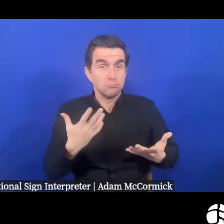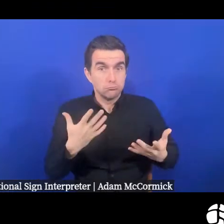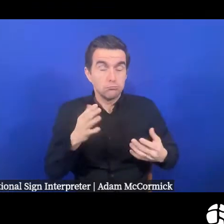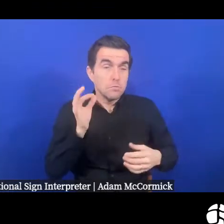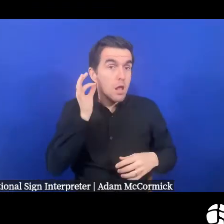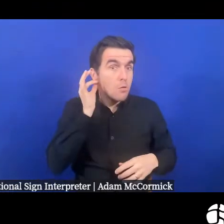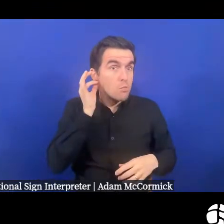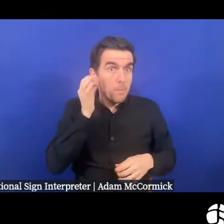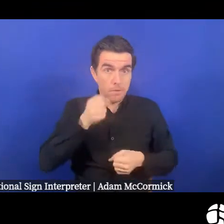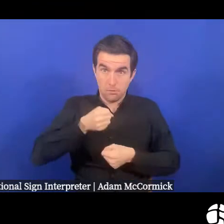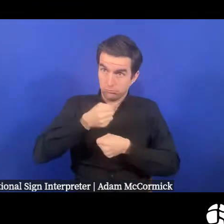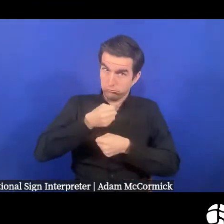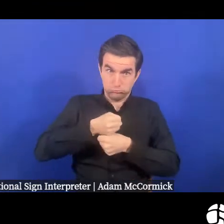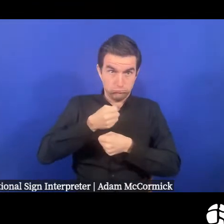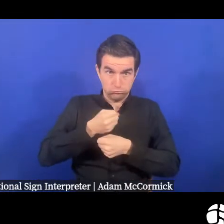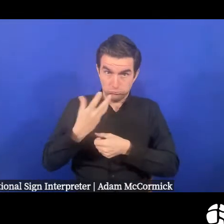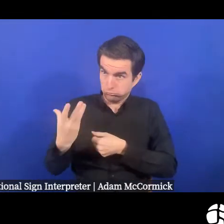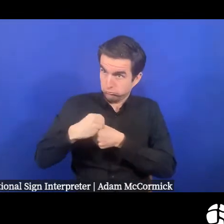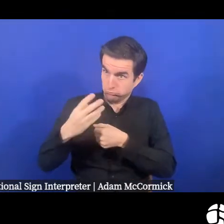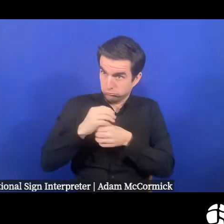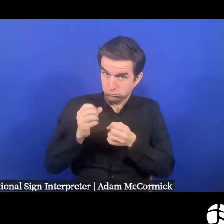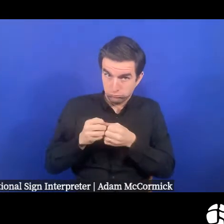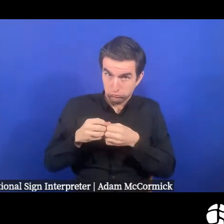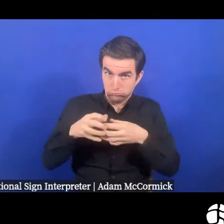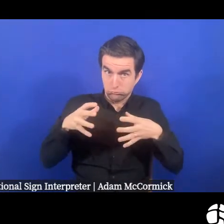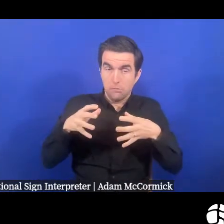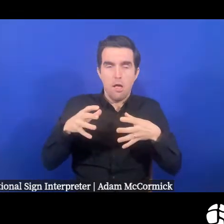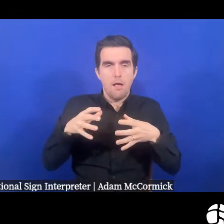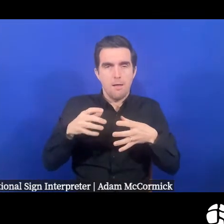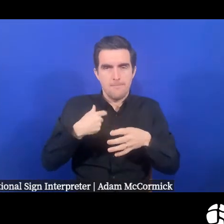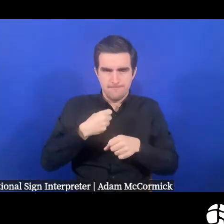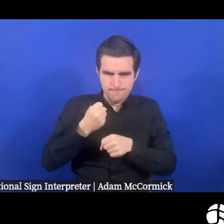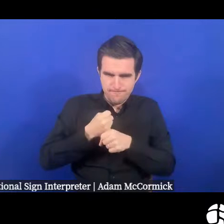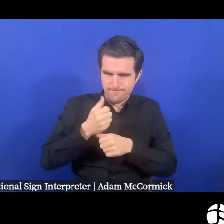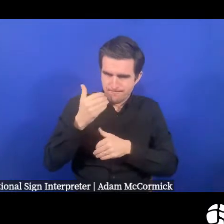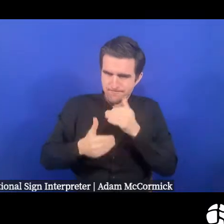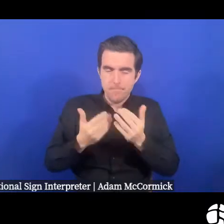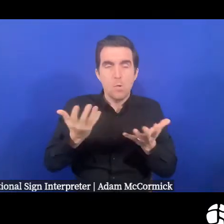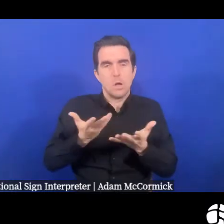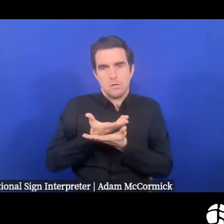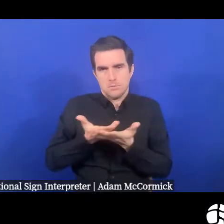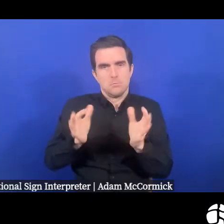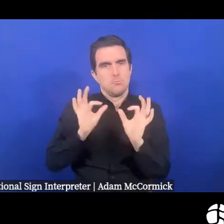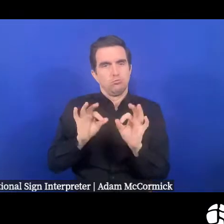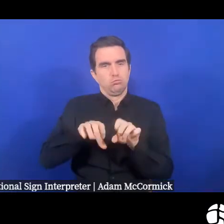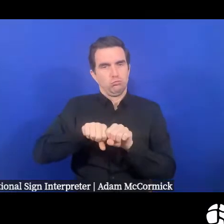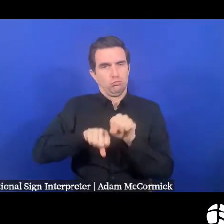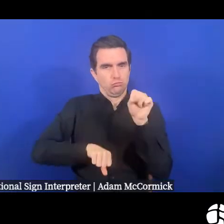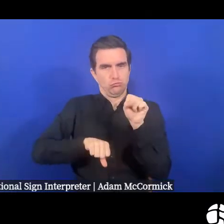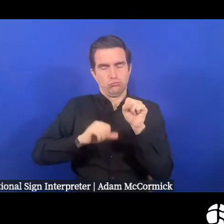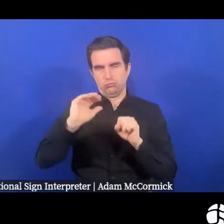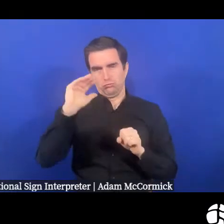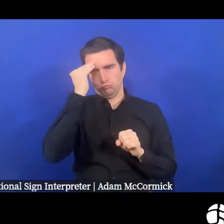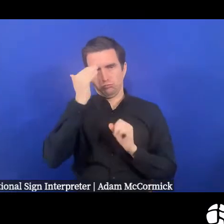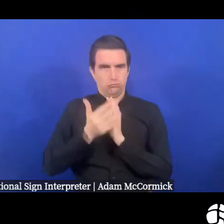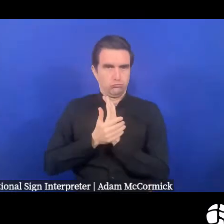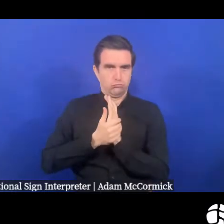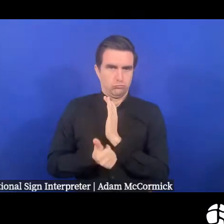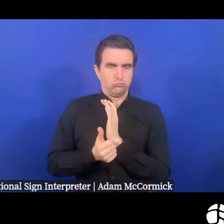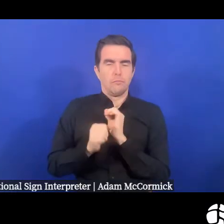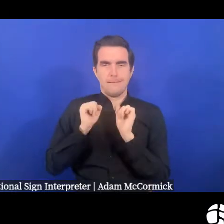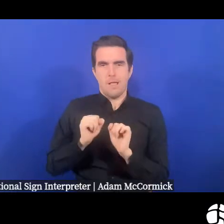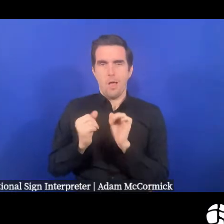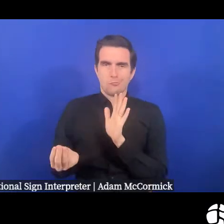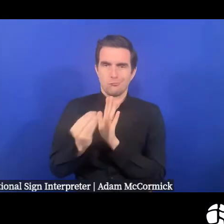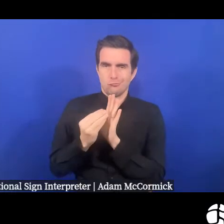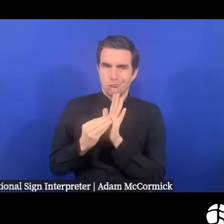to the main table so they can speak, so they can make decisions, then you will qualify the sector as a whole too.